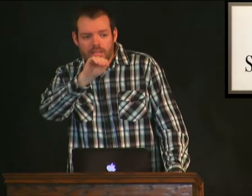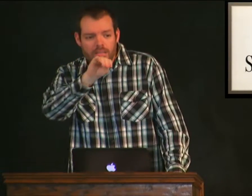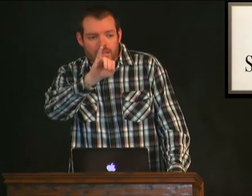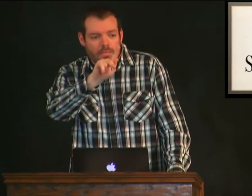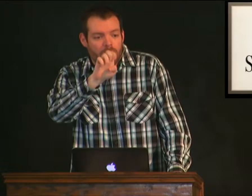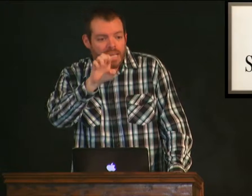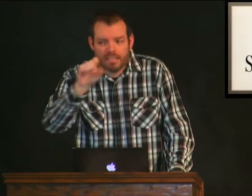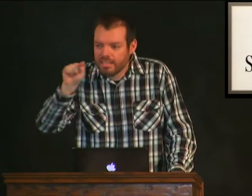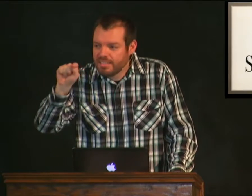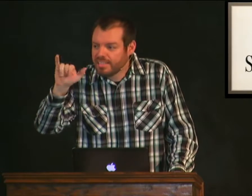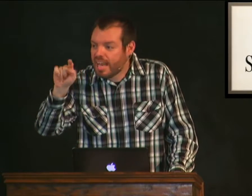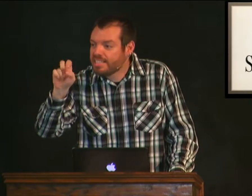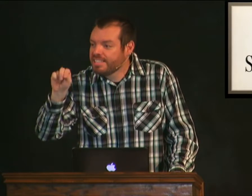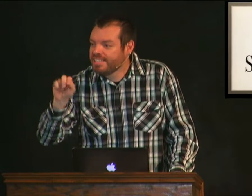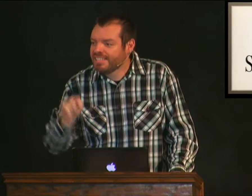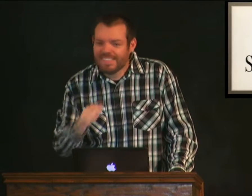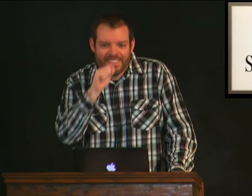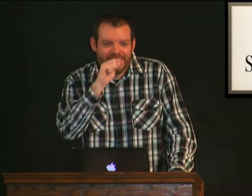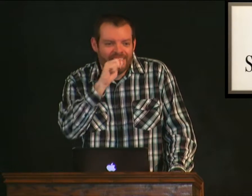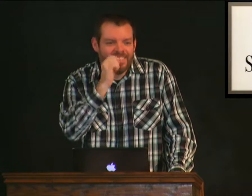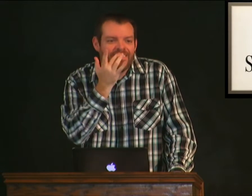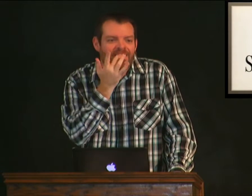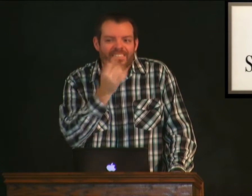Remember Mike Tyson?